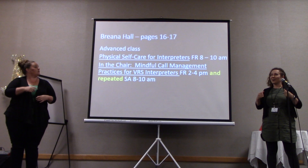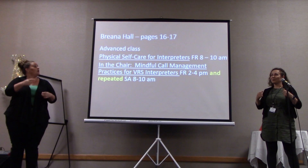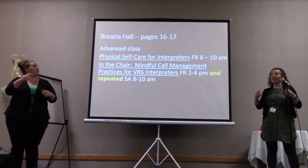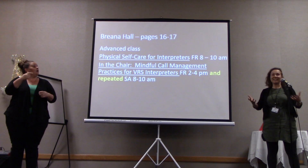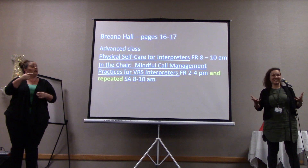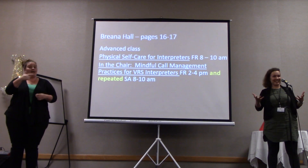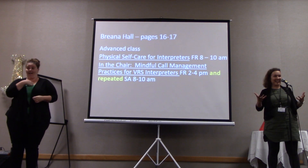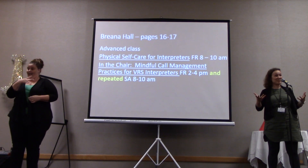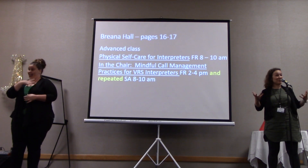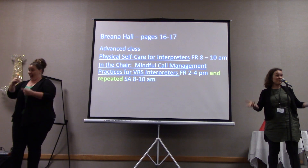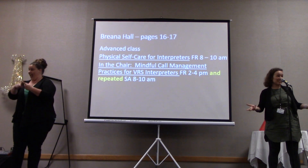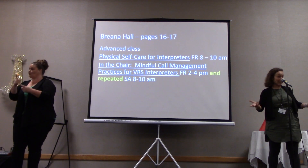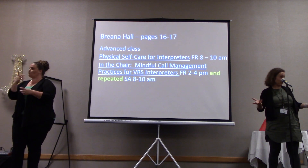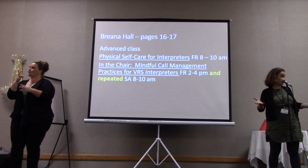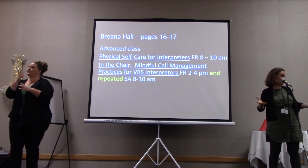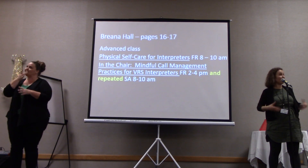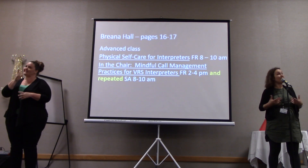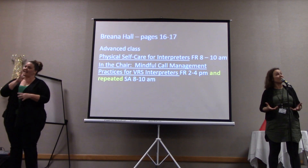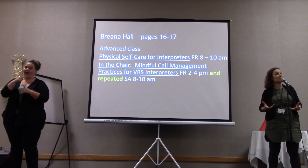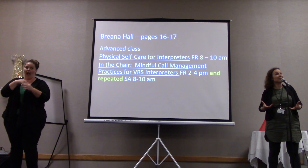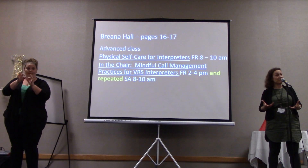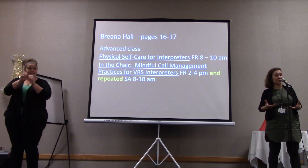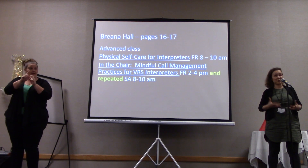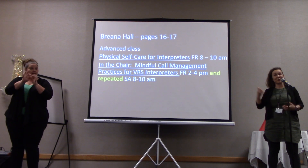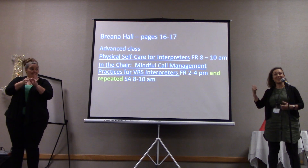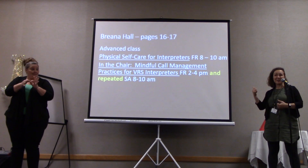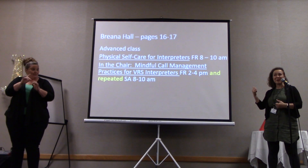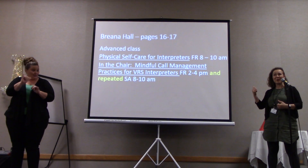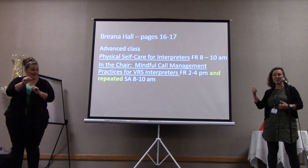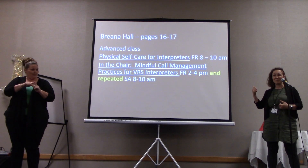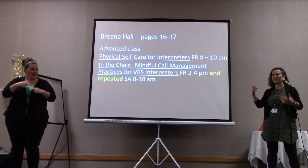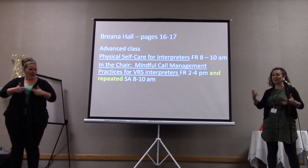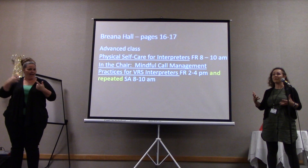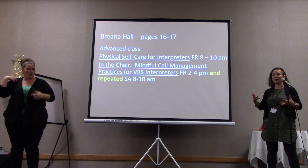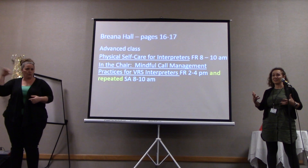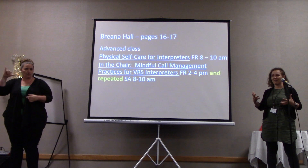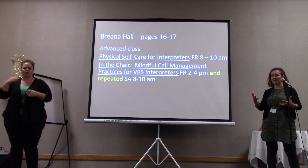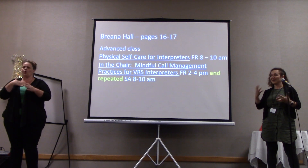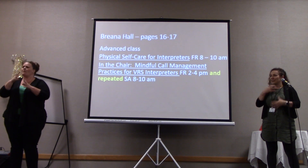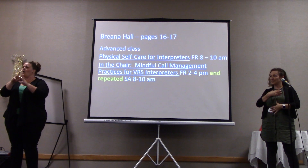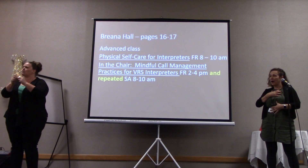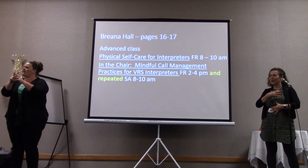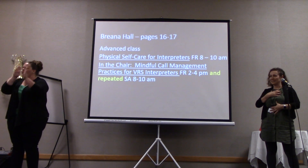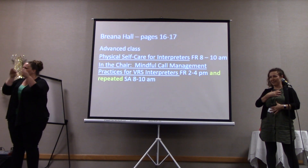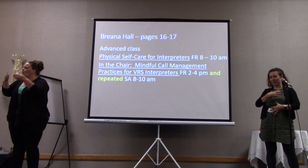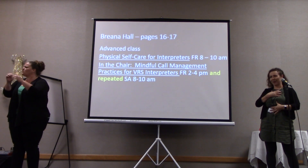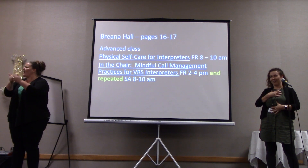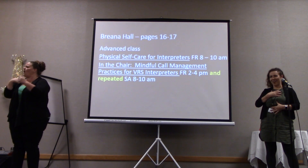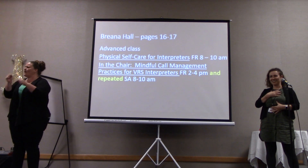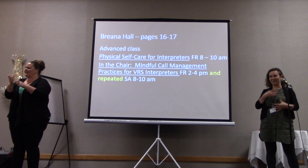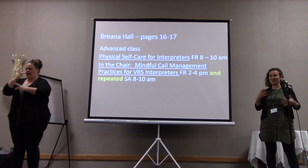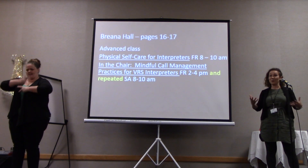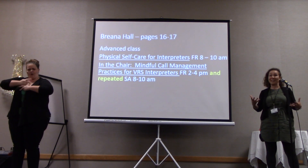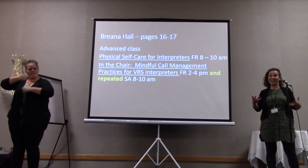I like to say too, I'm a sign language interpreter, but I'm also a life coach. So a lot of my workshops are very focused on just how we can take better care